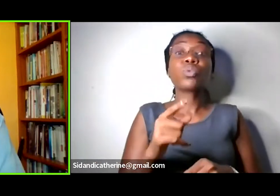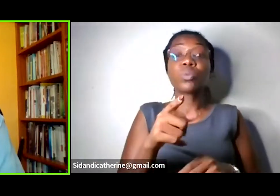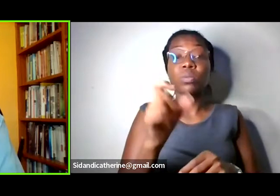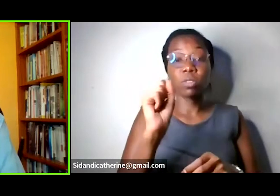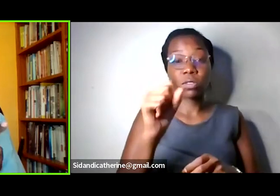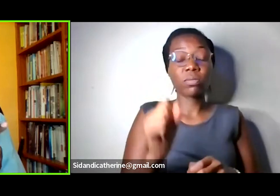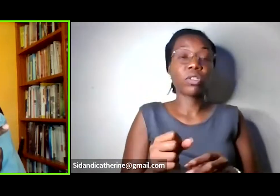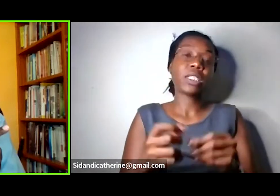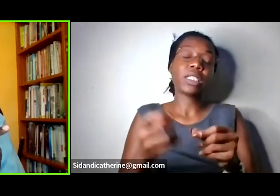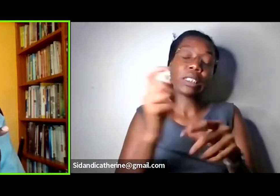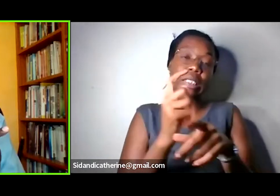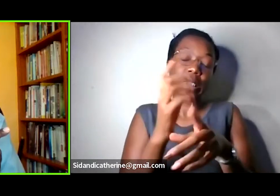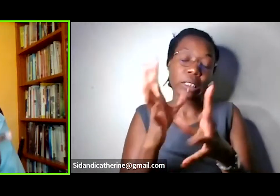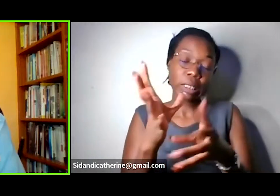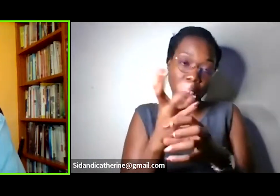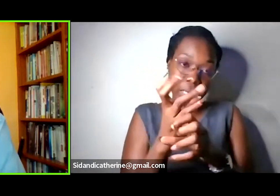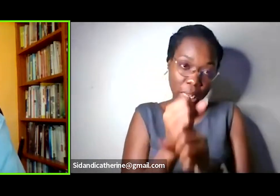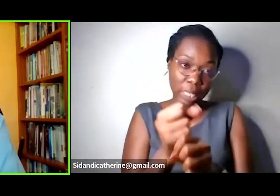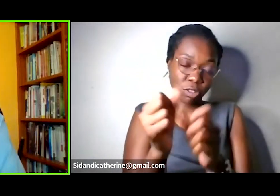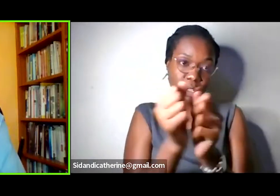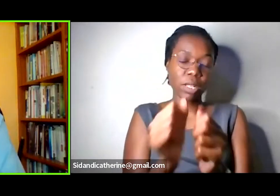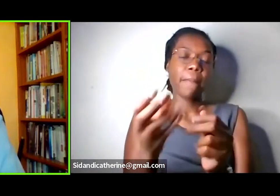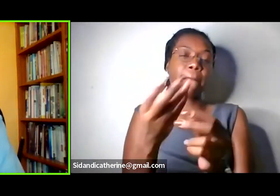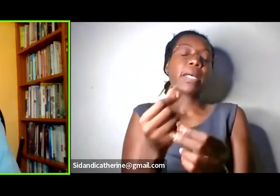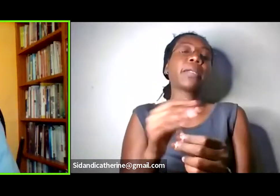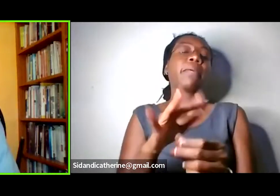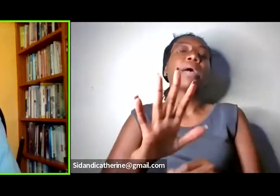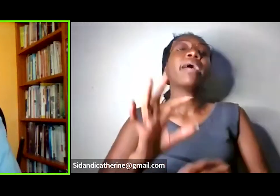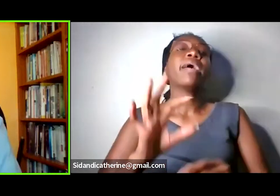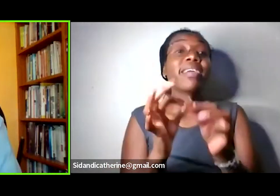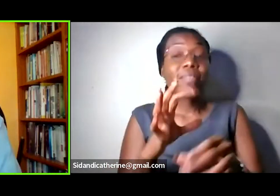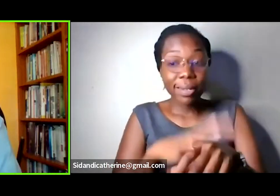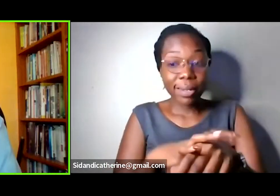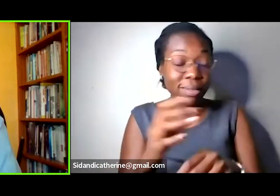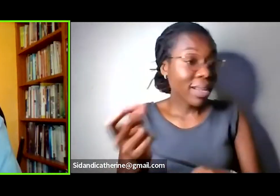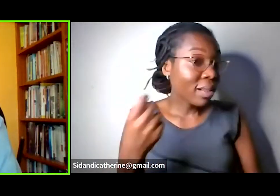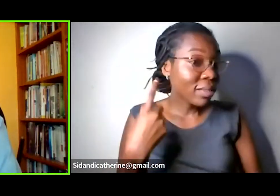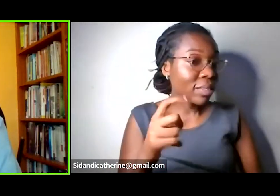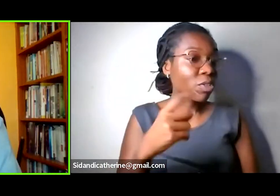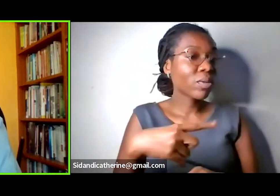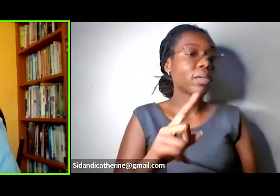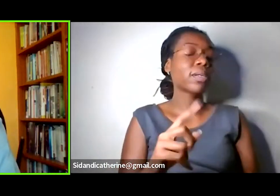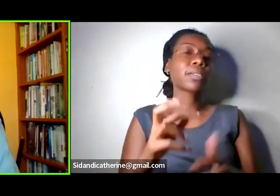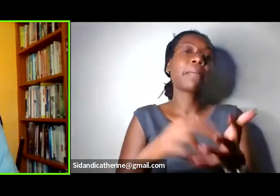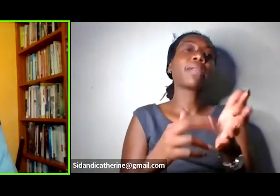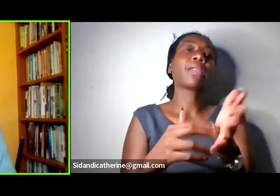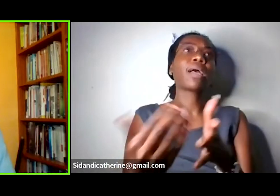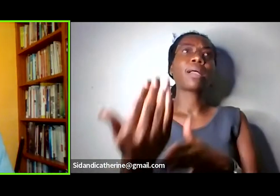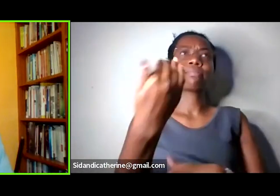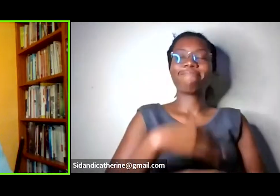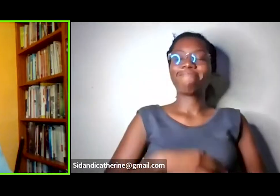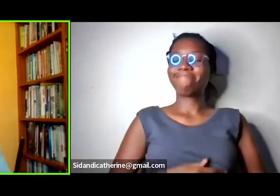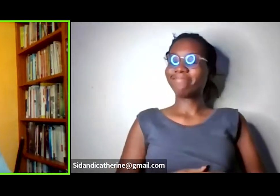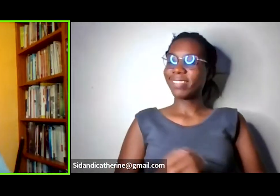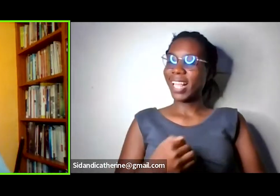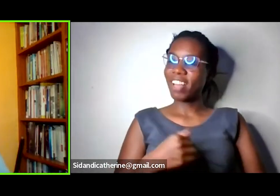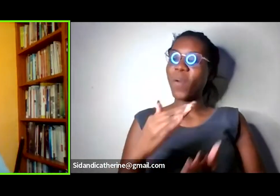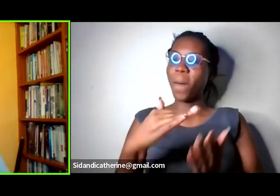is another question they're asking you. This is what they're asking you. Do you have more for